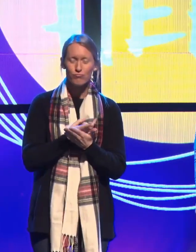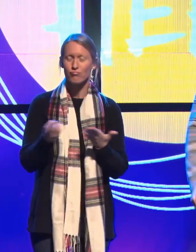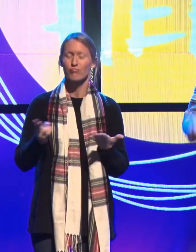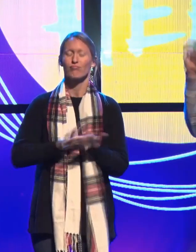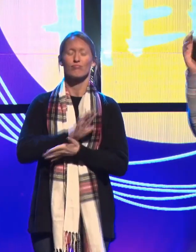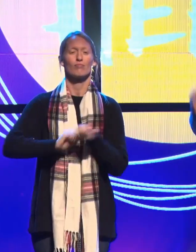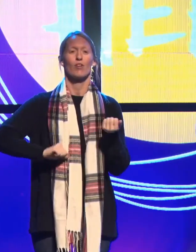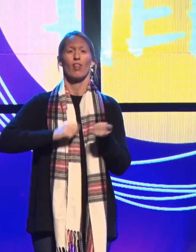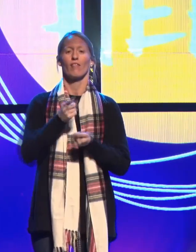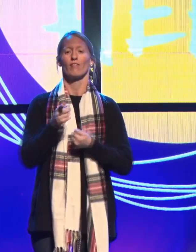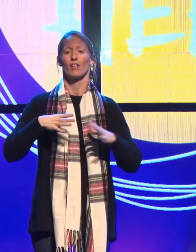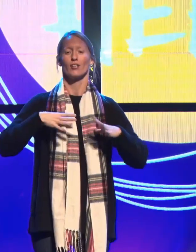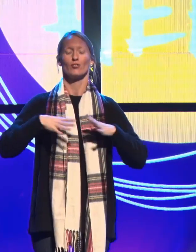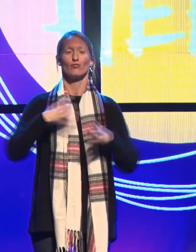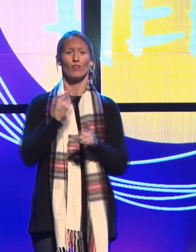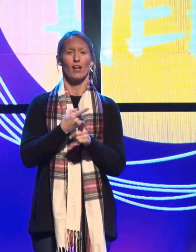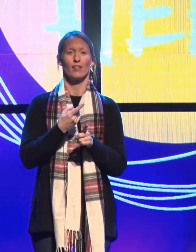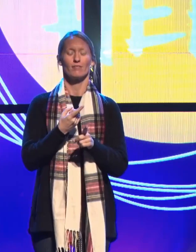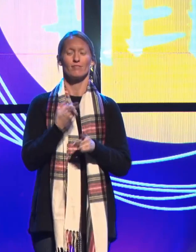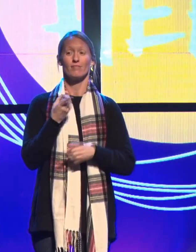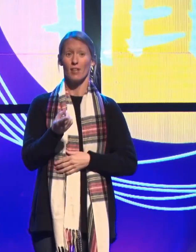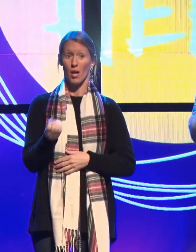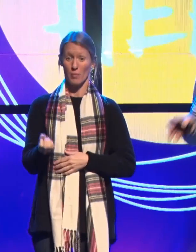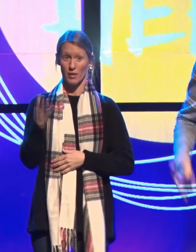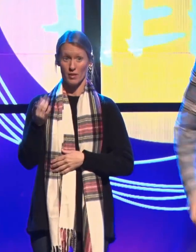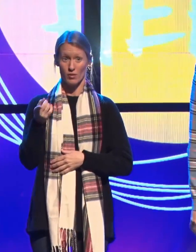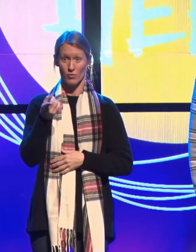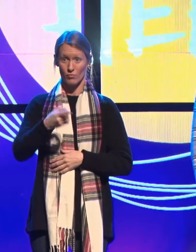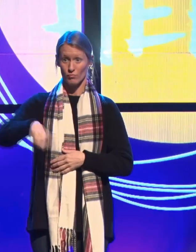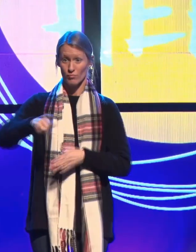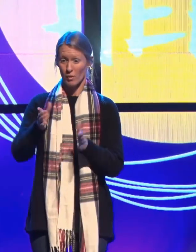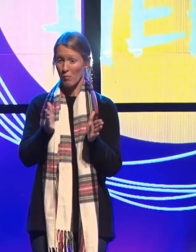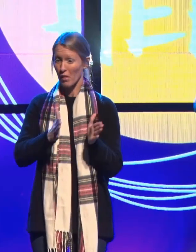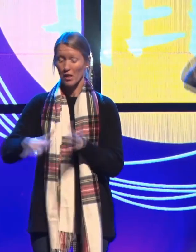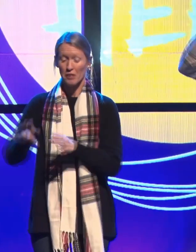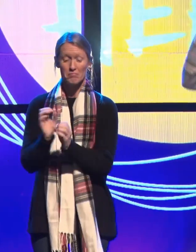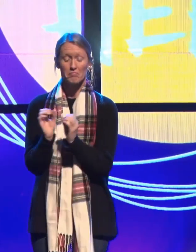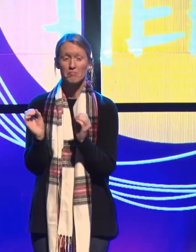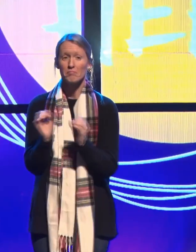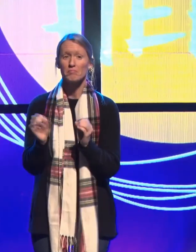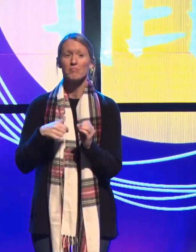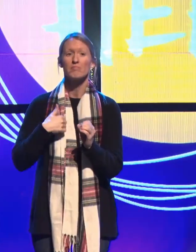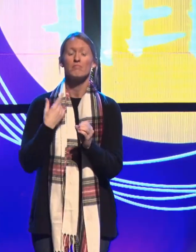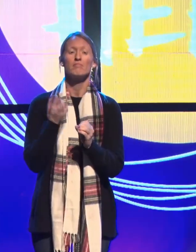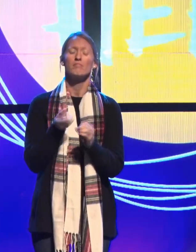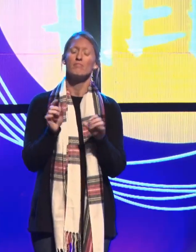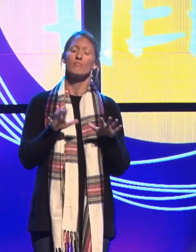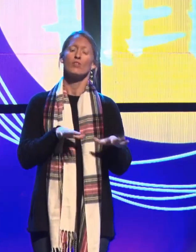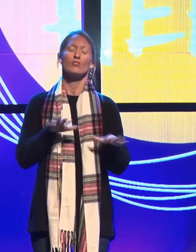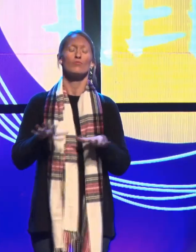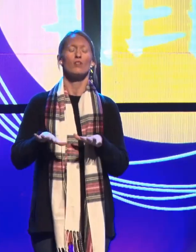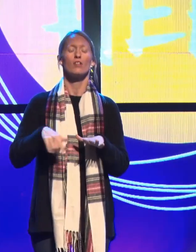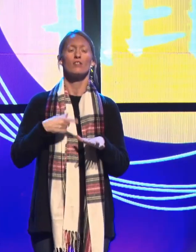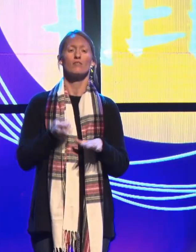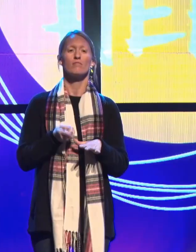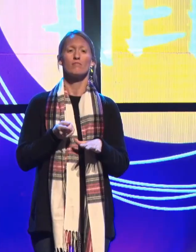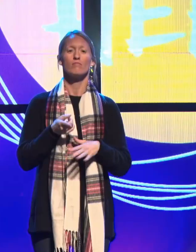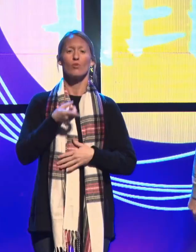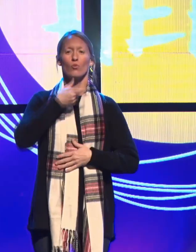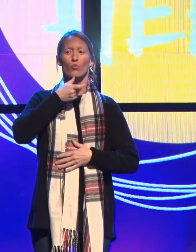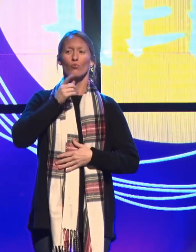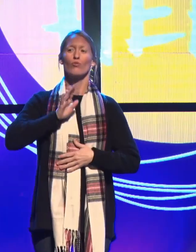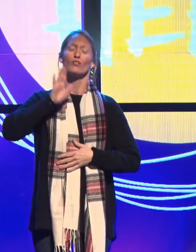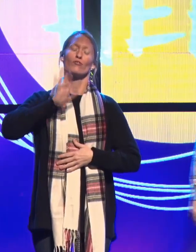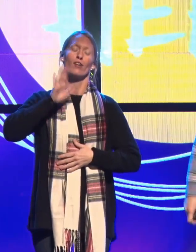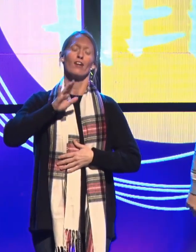Absolutely. Now, how many of you, when you go on vacation, you don't plan a second of your vacation so that you can maximize your relaxation? Raise your hand. I like that.